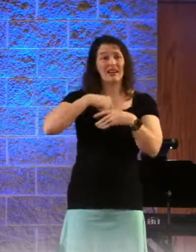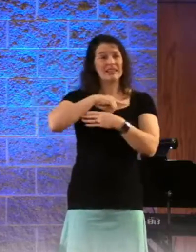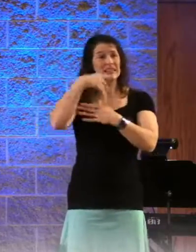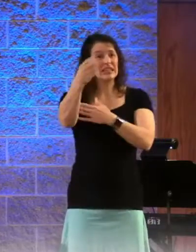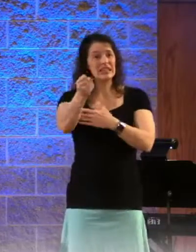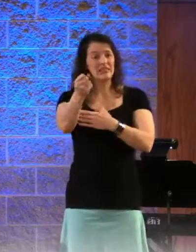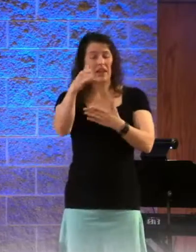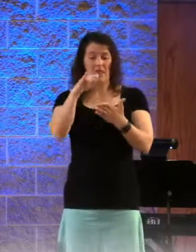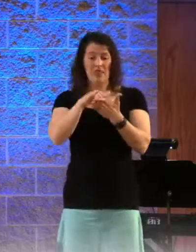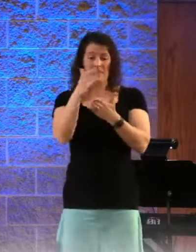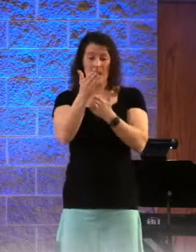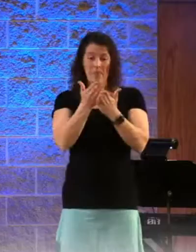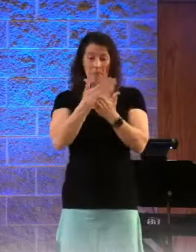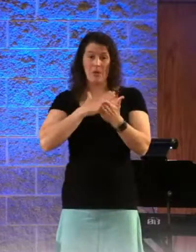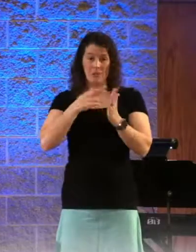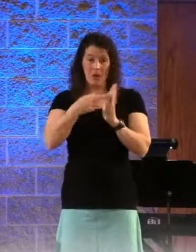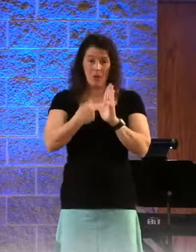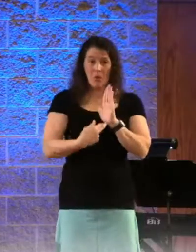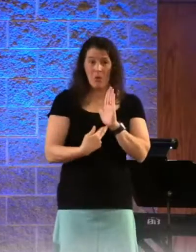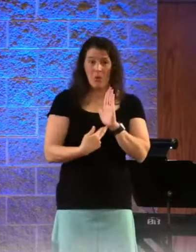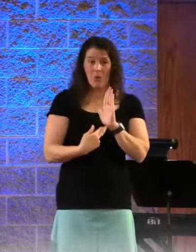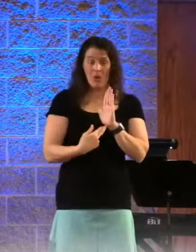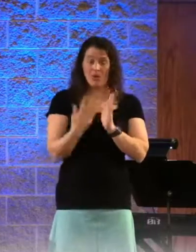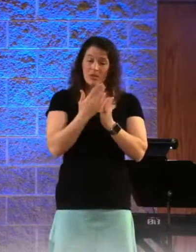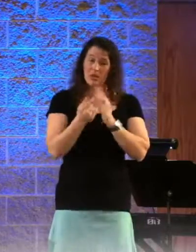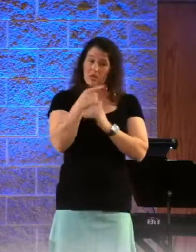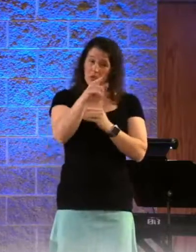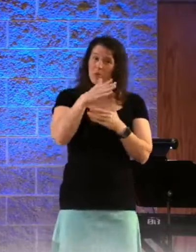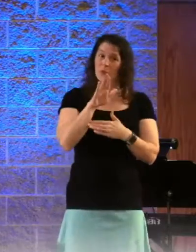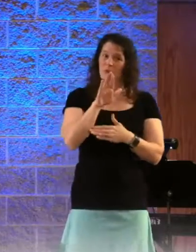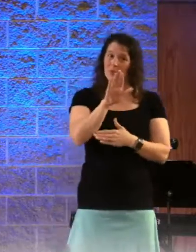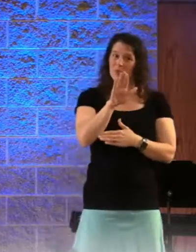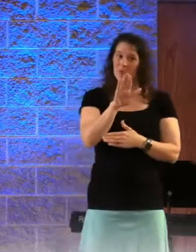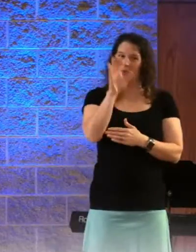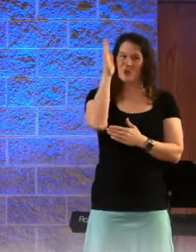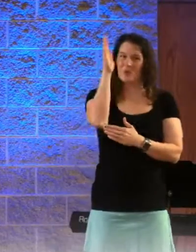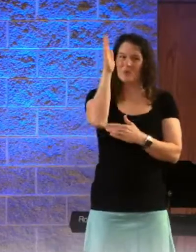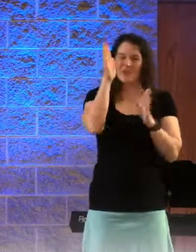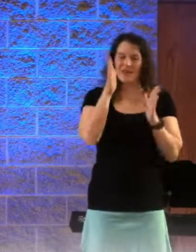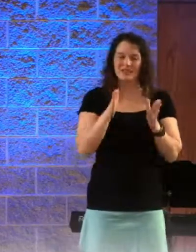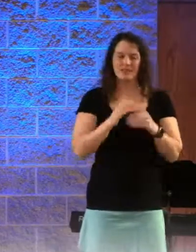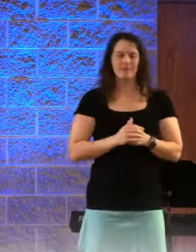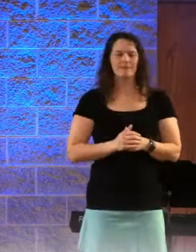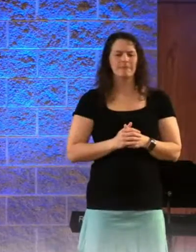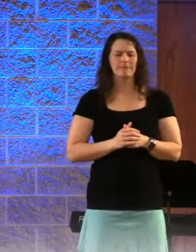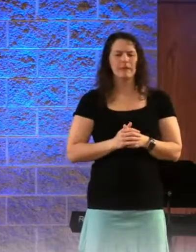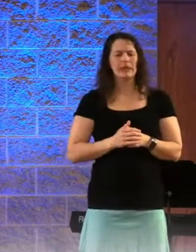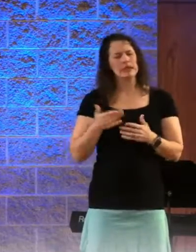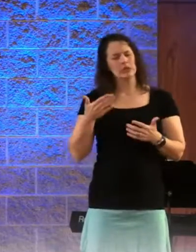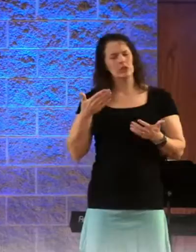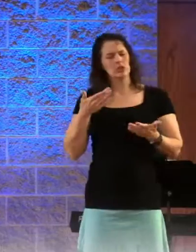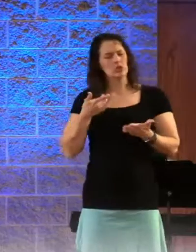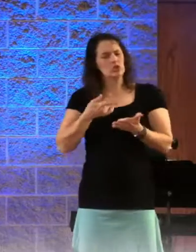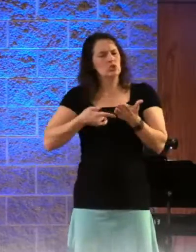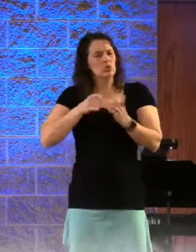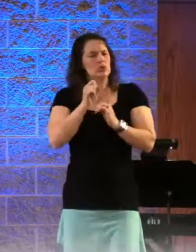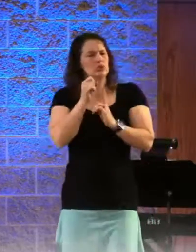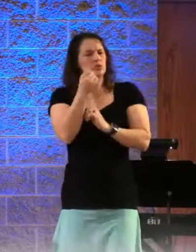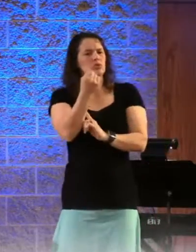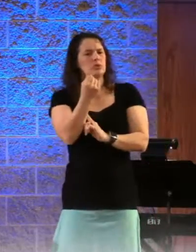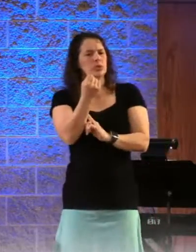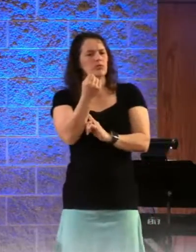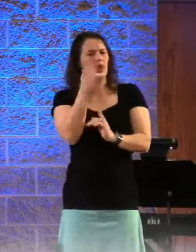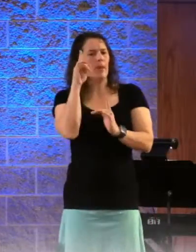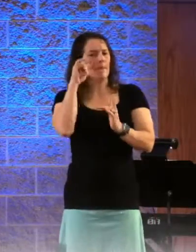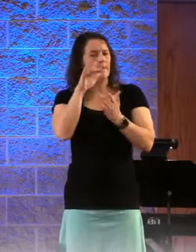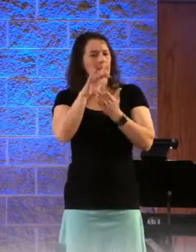of you as your pastor. Under what circumstances can a believer seek divorce? What does the Bible